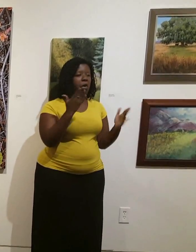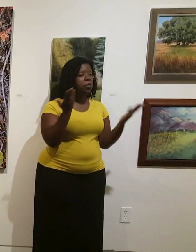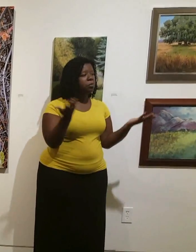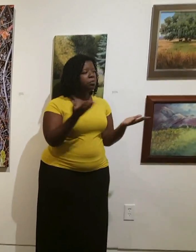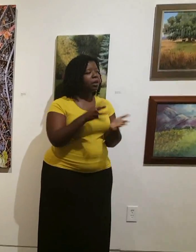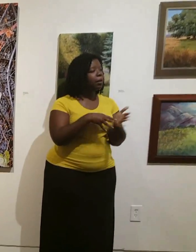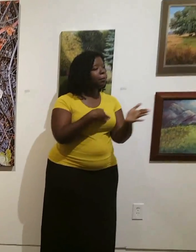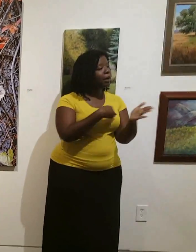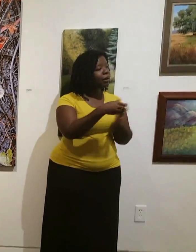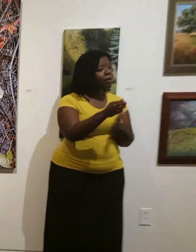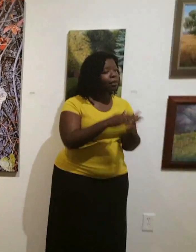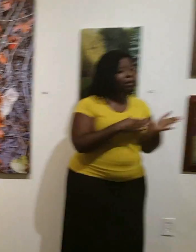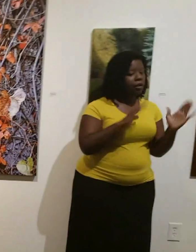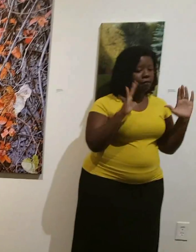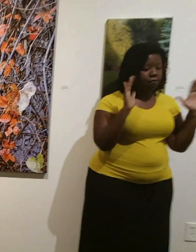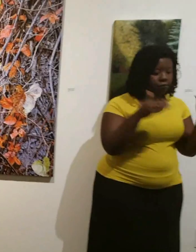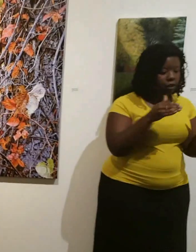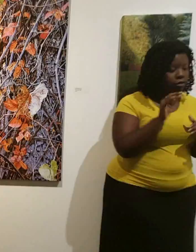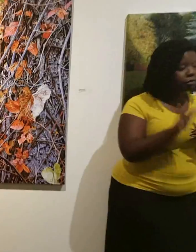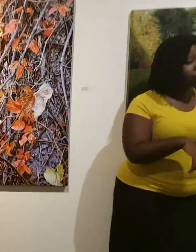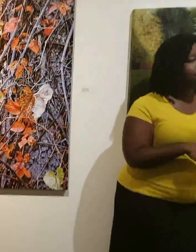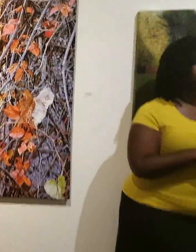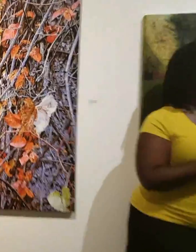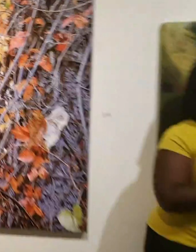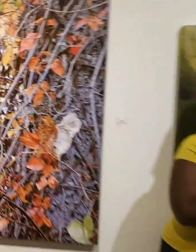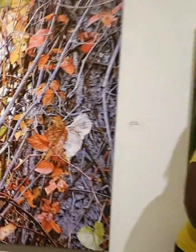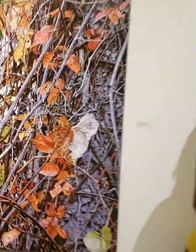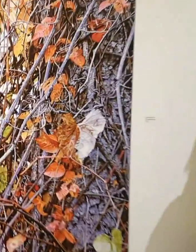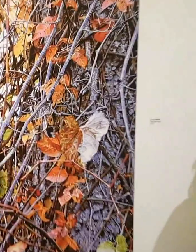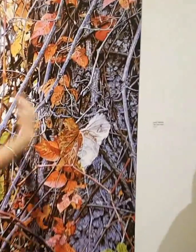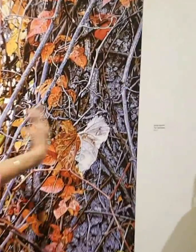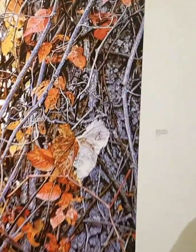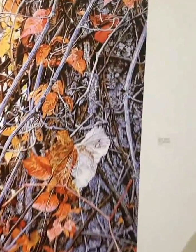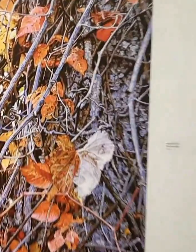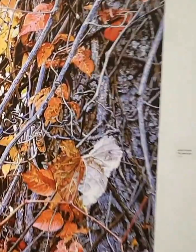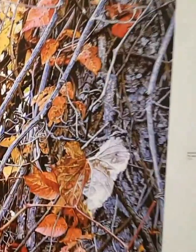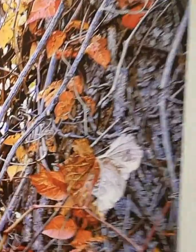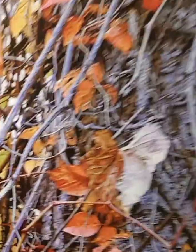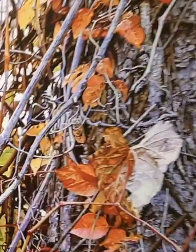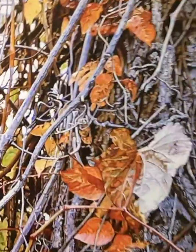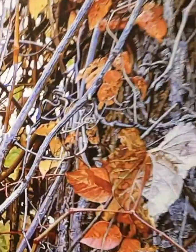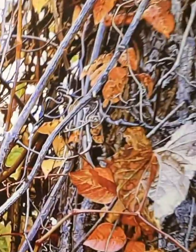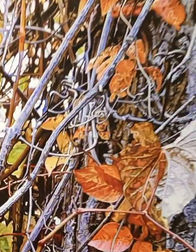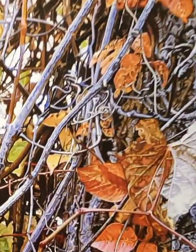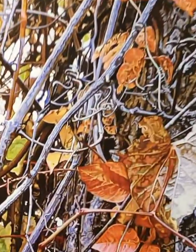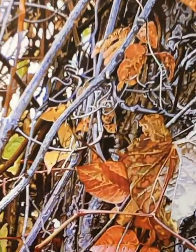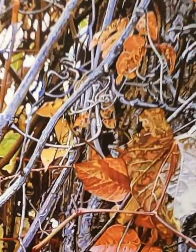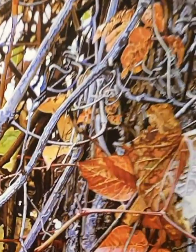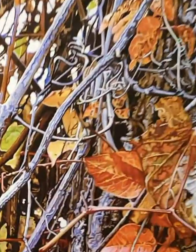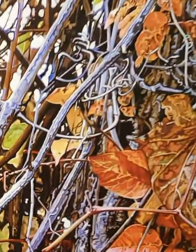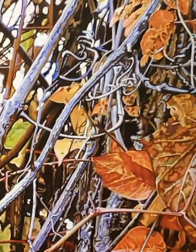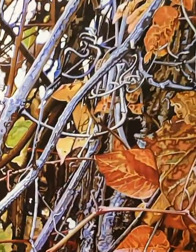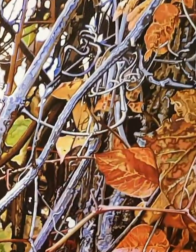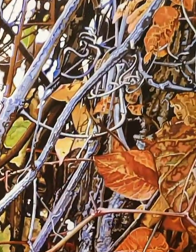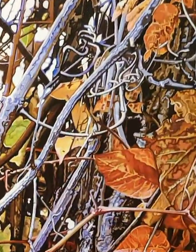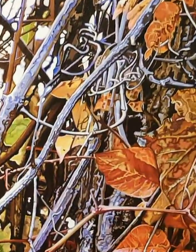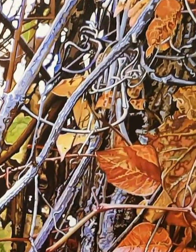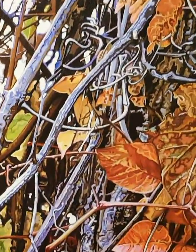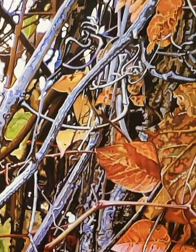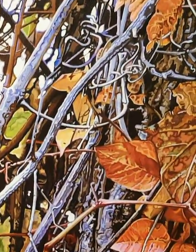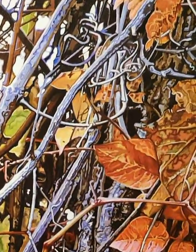I'm concentrating on that. And I'm looking at the way it fits together, not what it